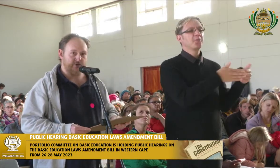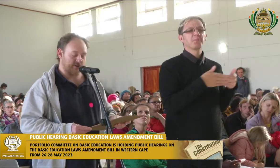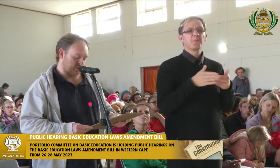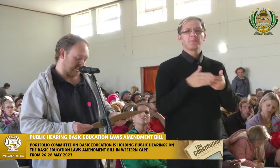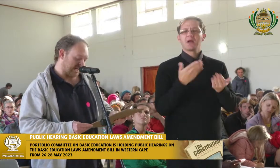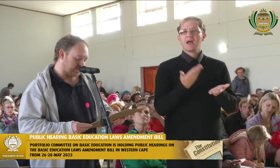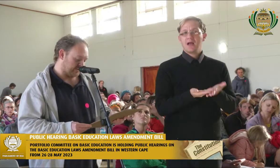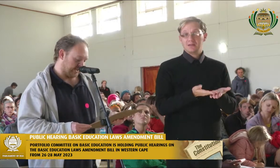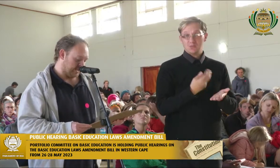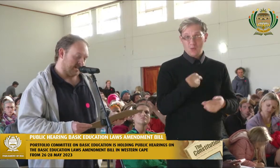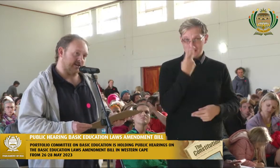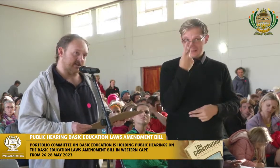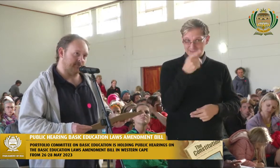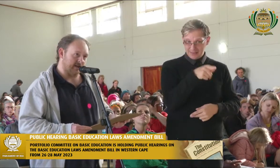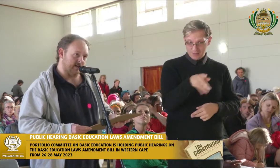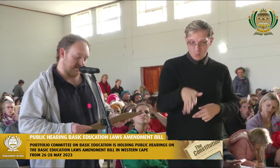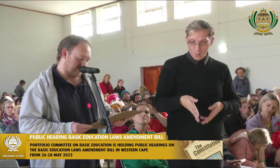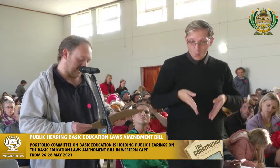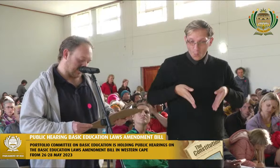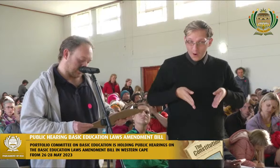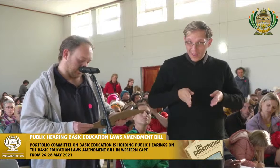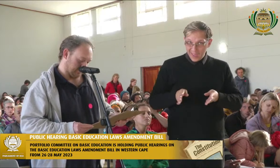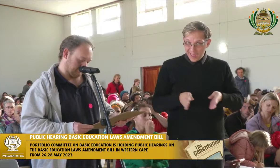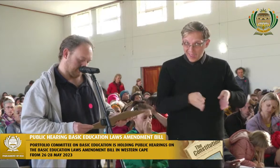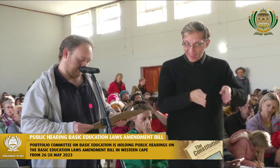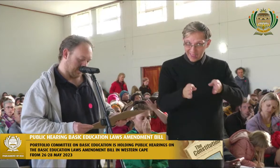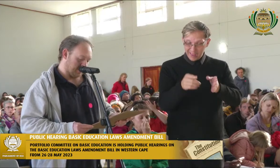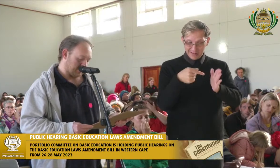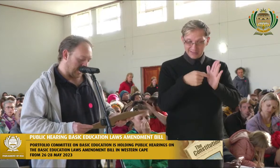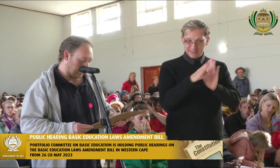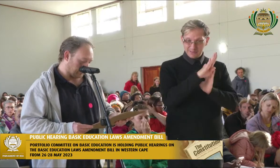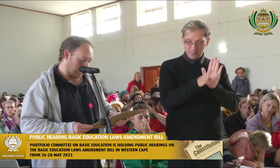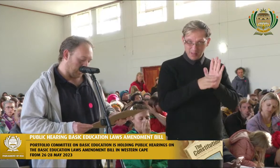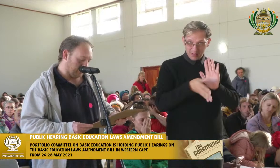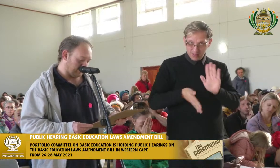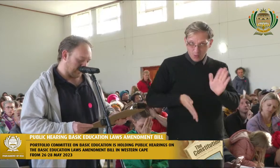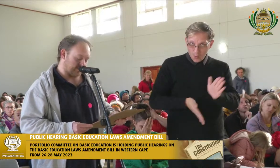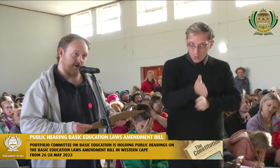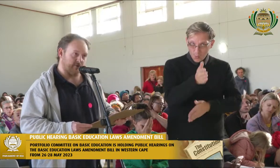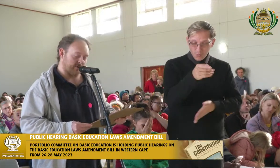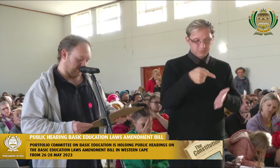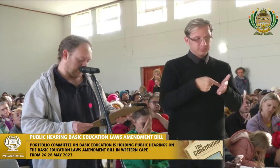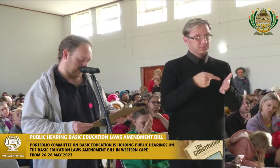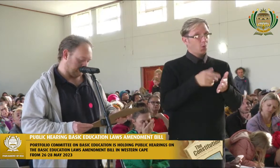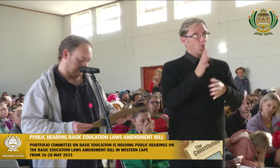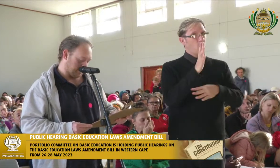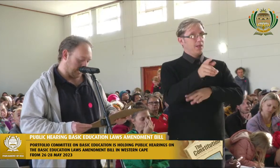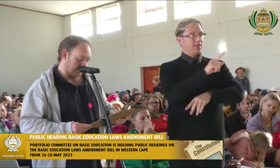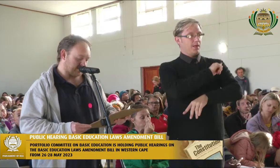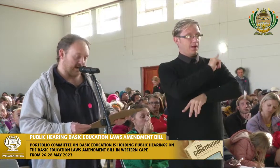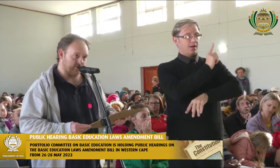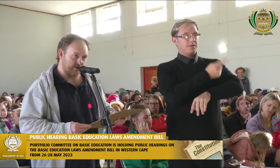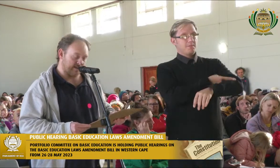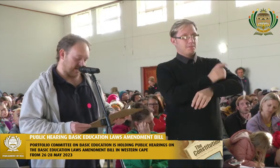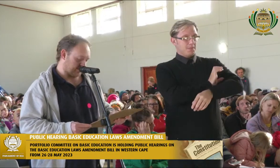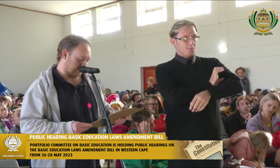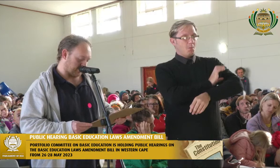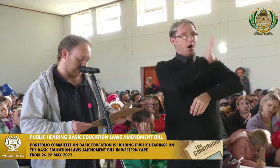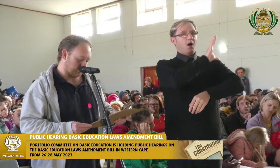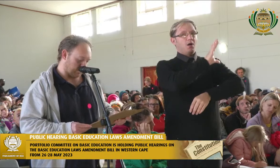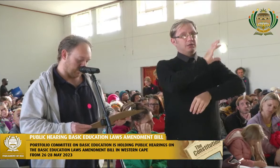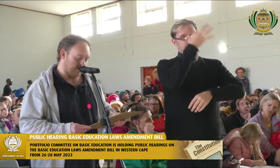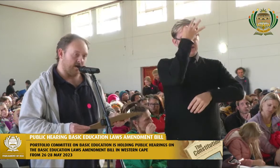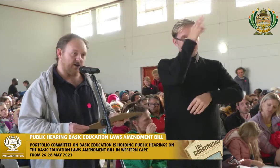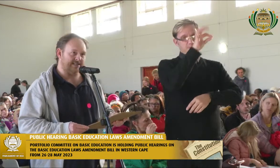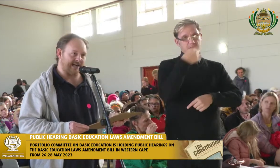the dangerous trajectory that this bill sets us on. The overreach of authority and the centralization